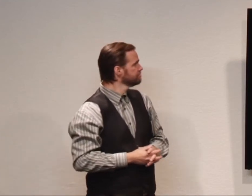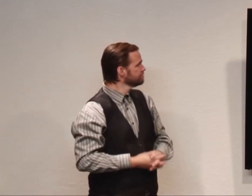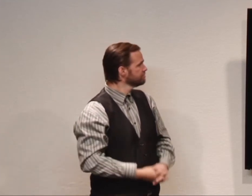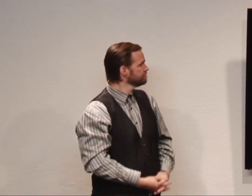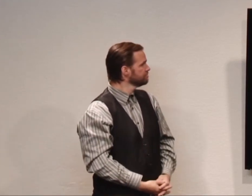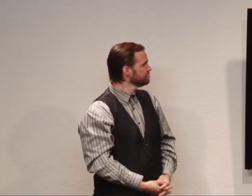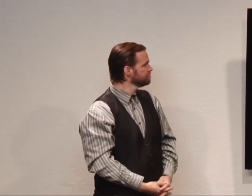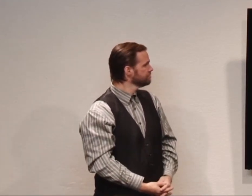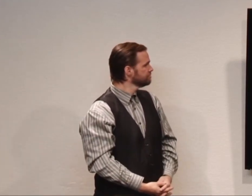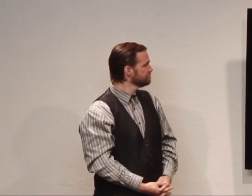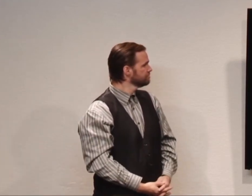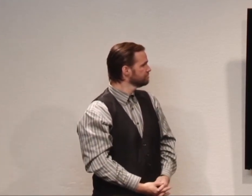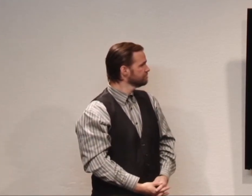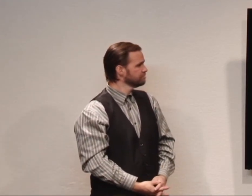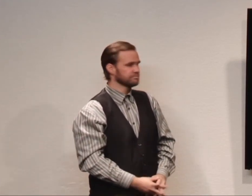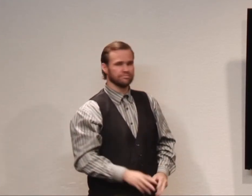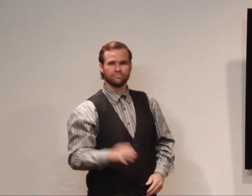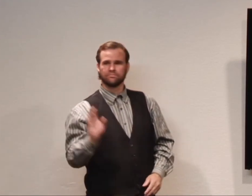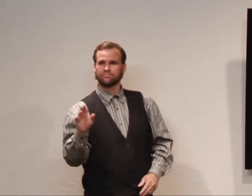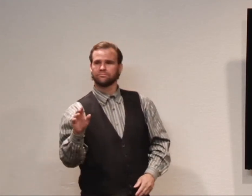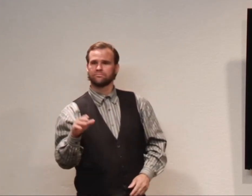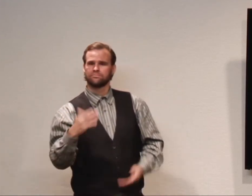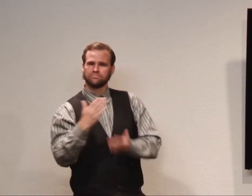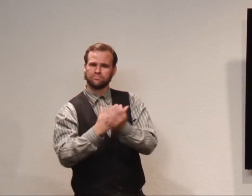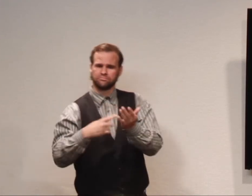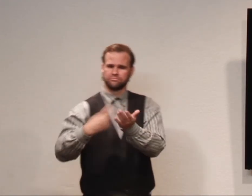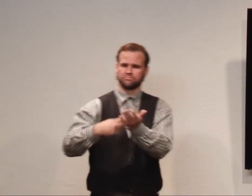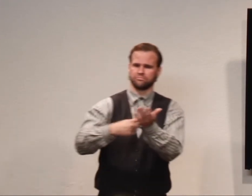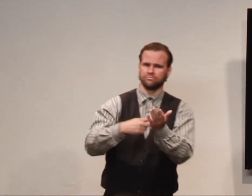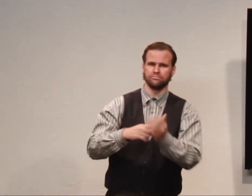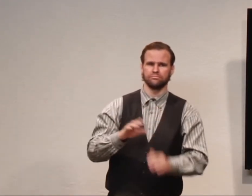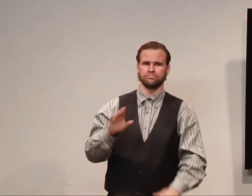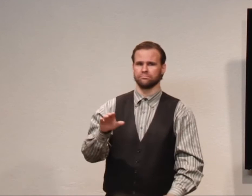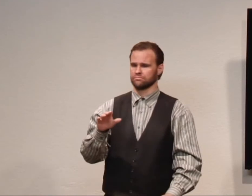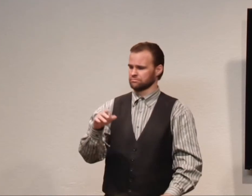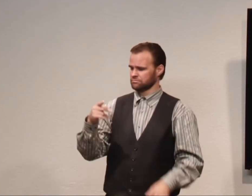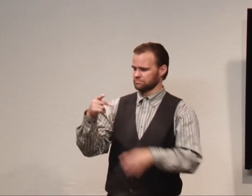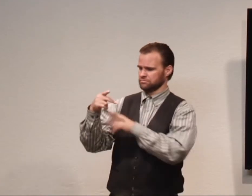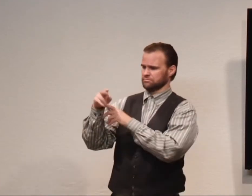So, priesthood is not a new concept.